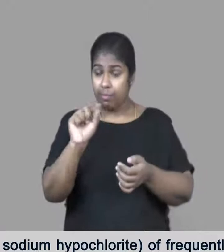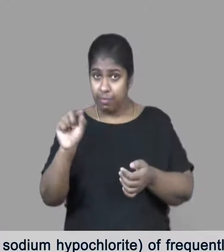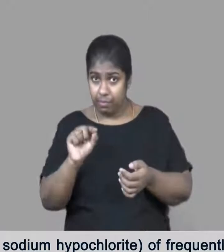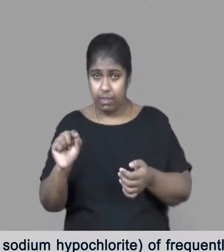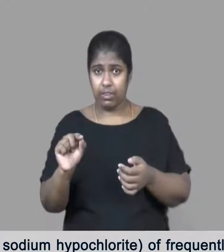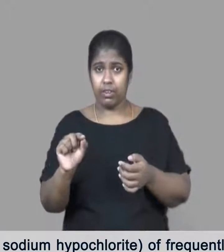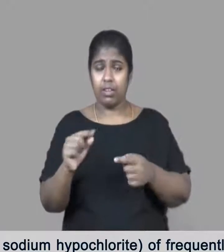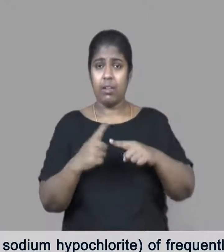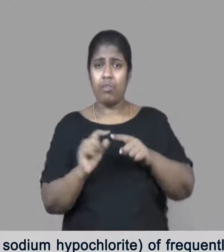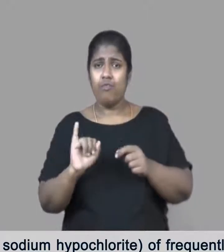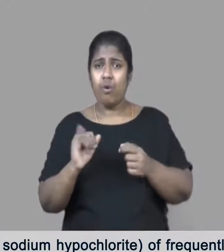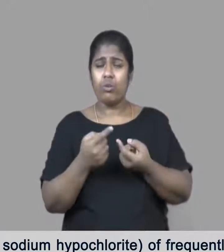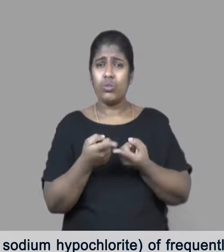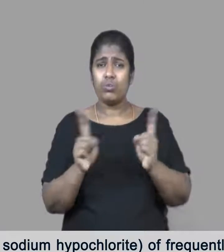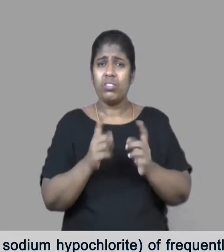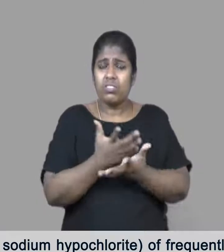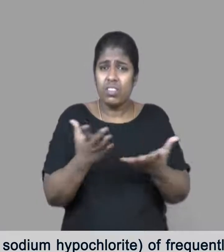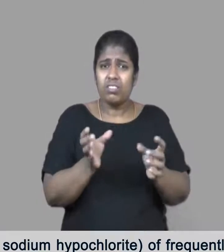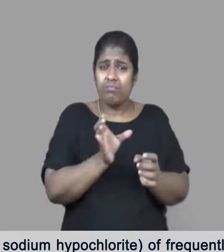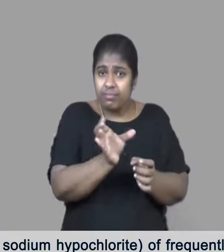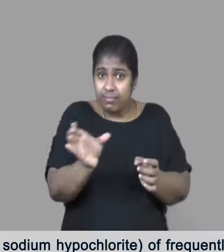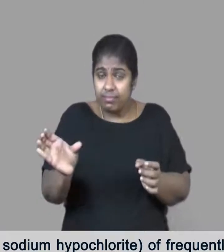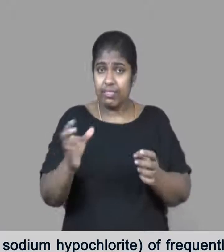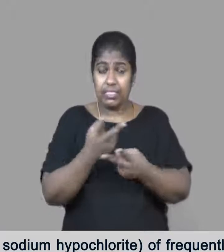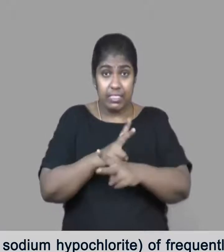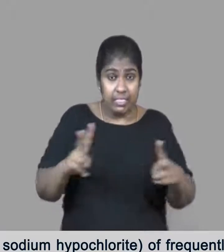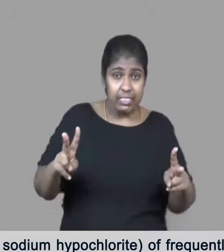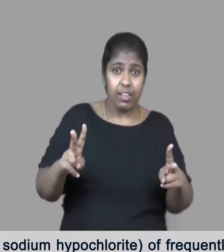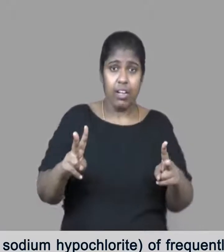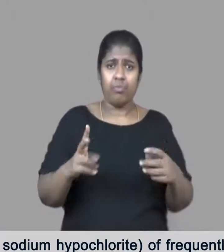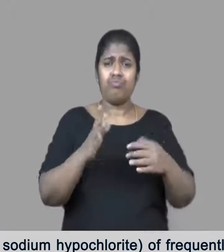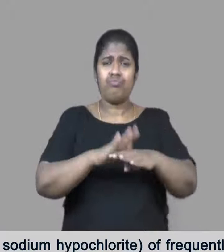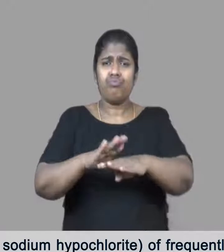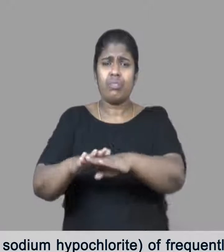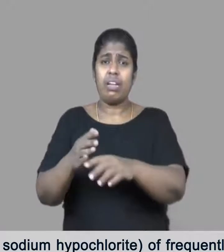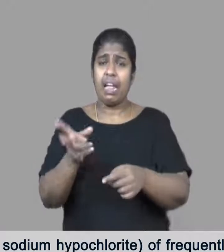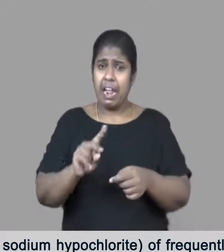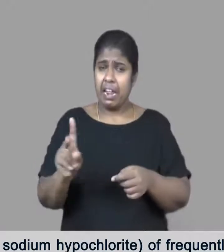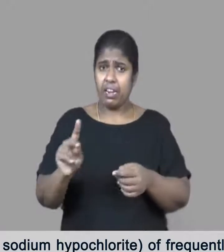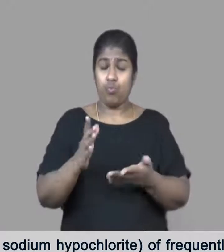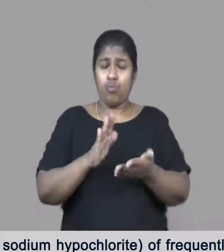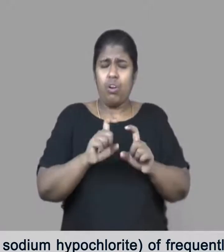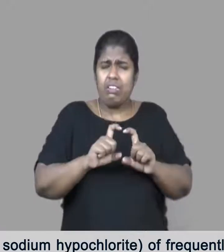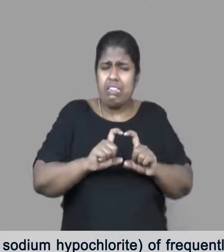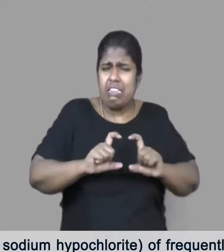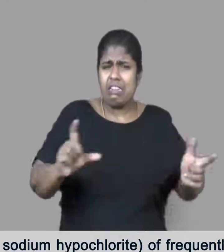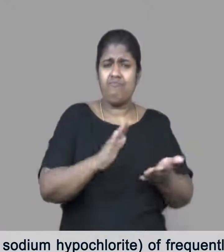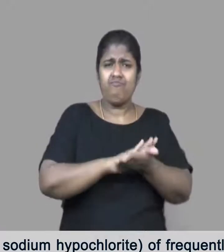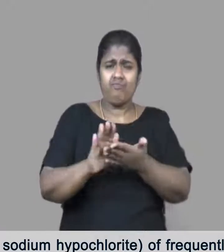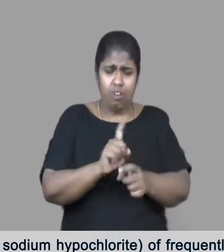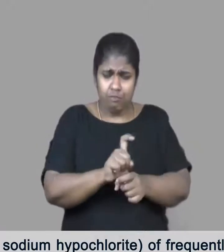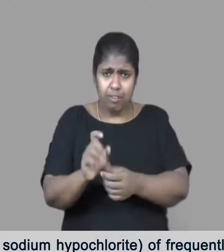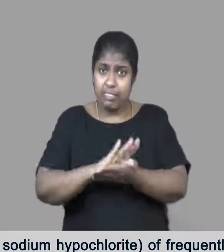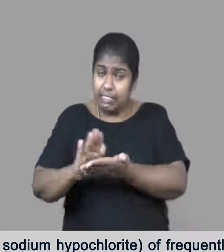of frequently touched surfaces, doorknobs, elevator buttons, washroom